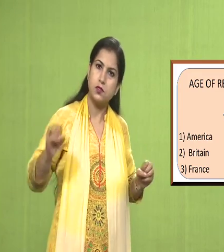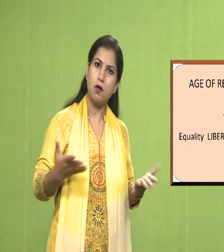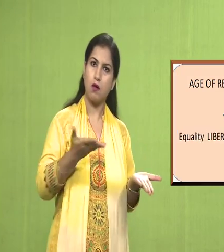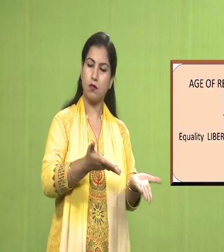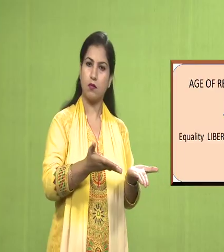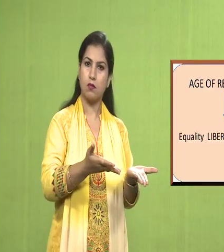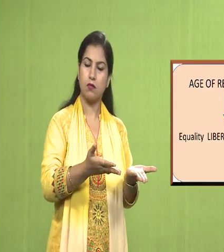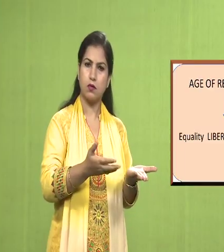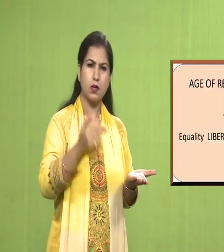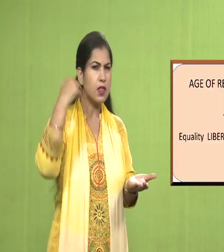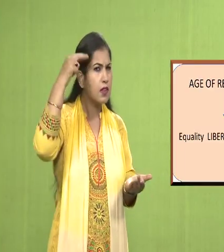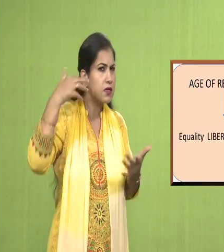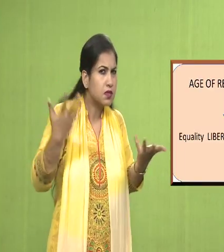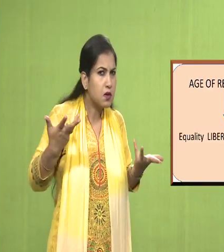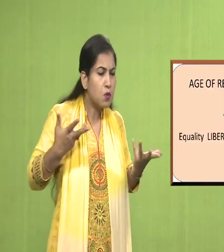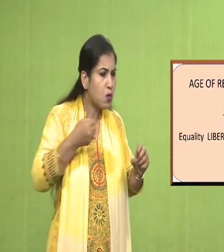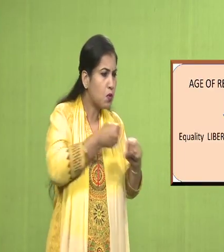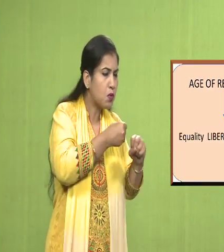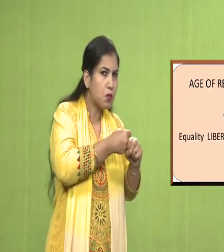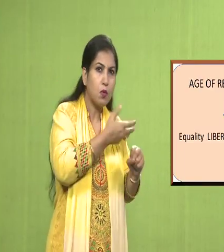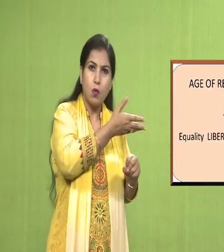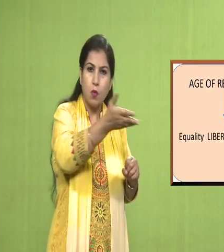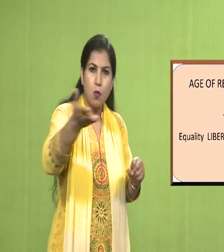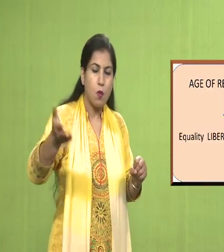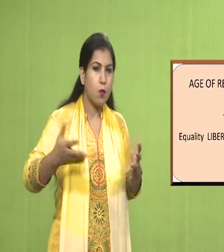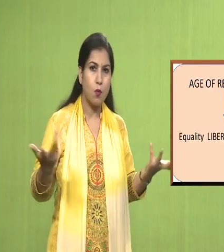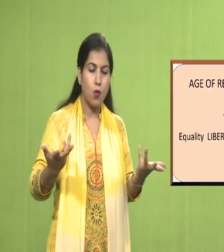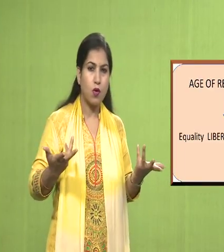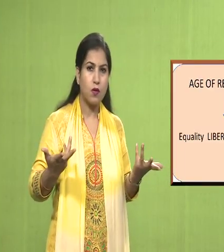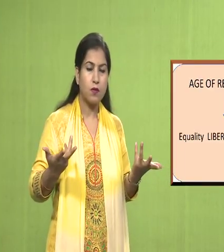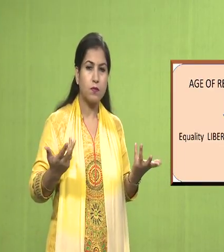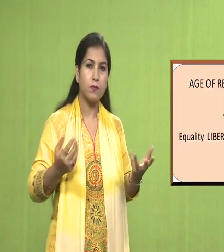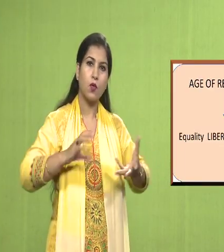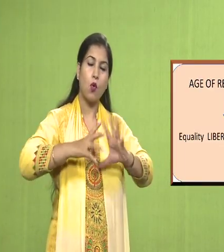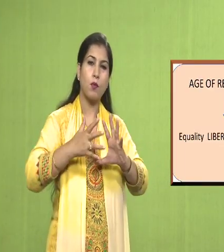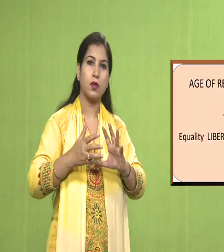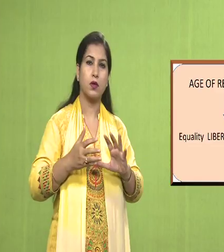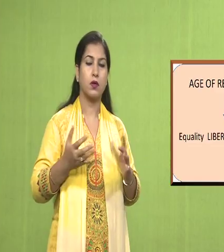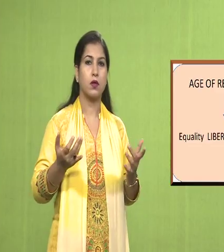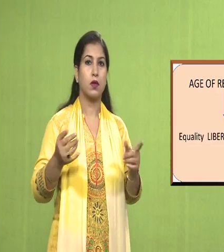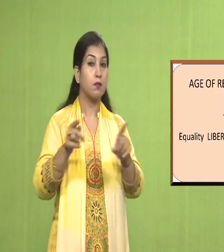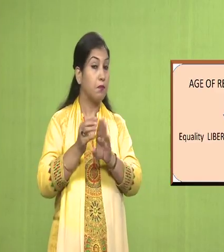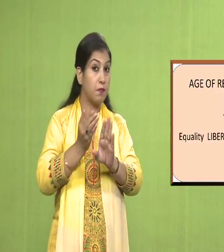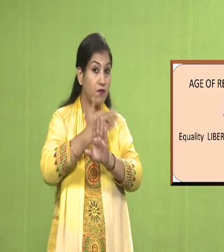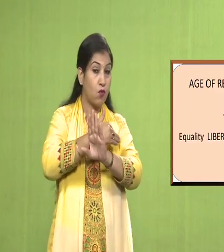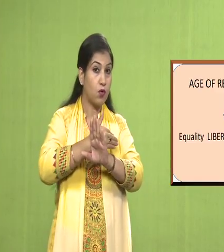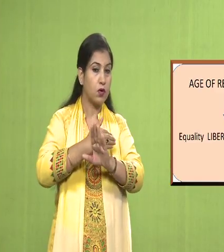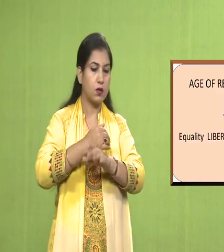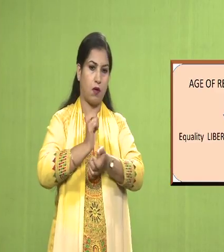The main cause of these movements was the popularity and spread of ideas like